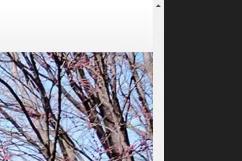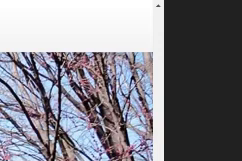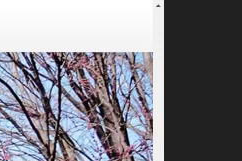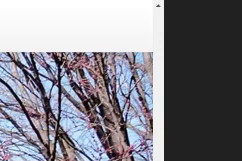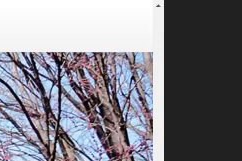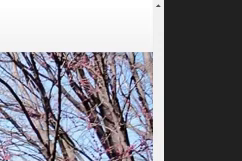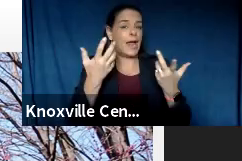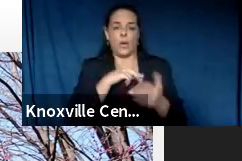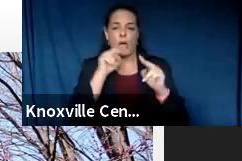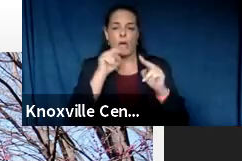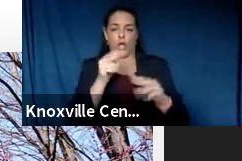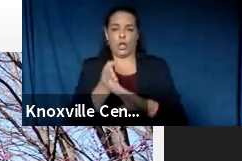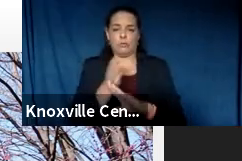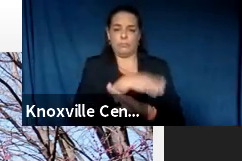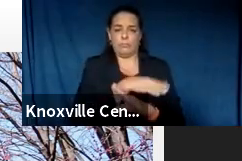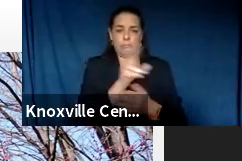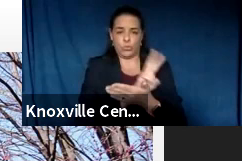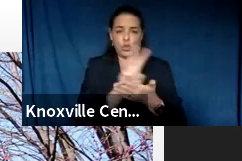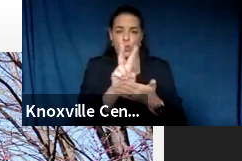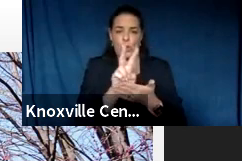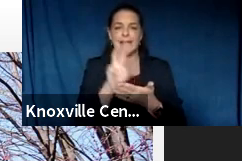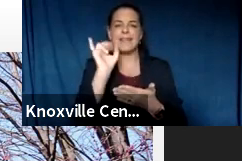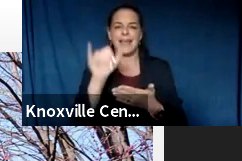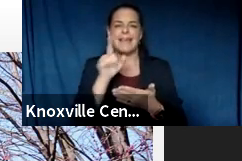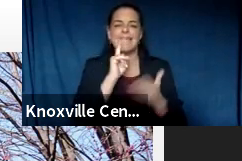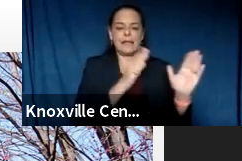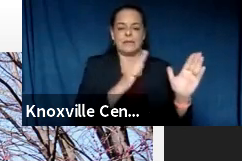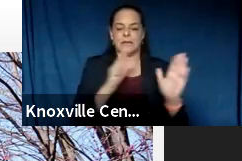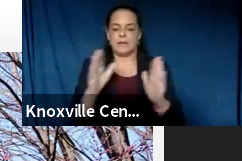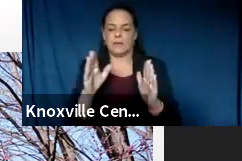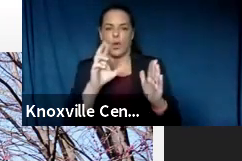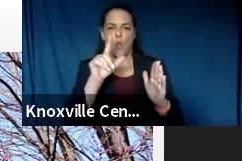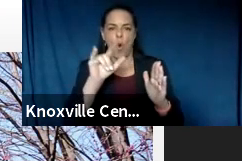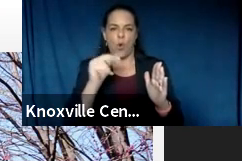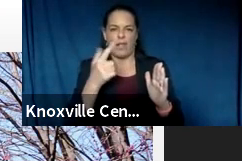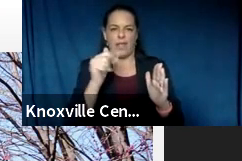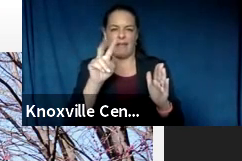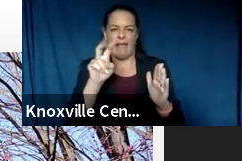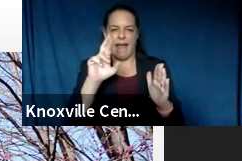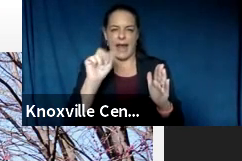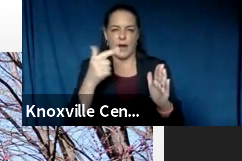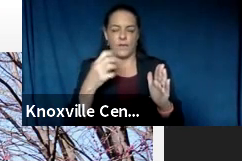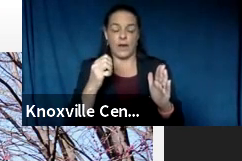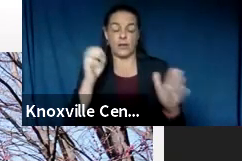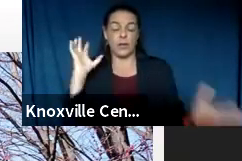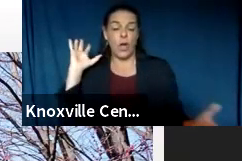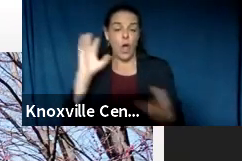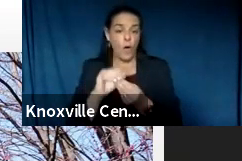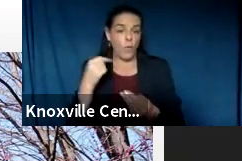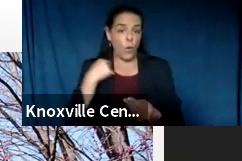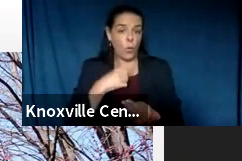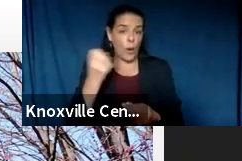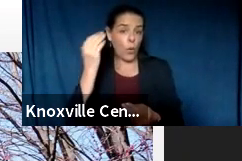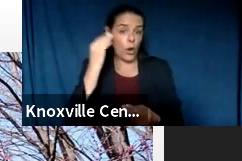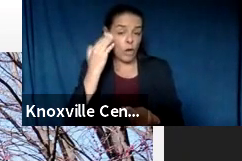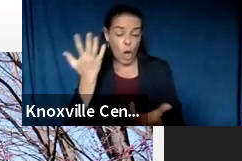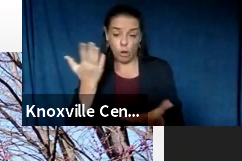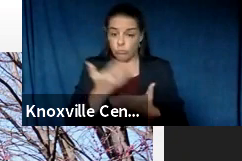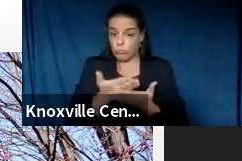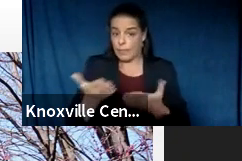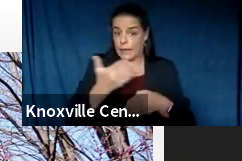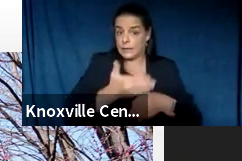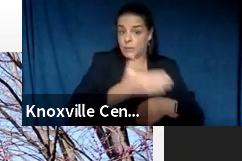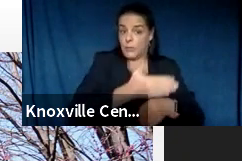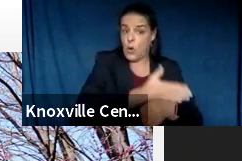what a rolling average is. Overall, what we mean by this is we are trying to see, are things getting better, staying the same,